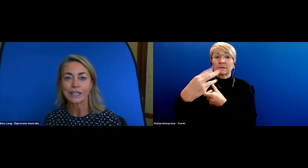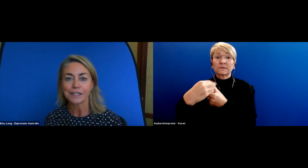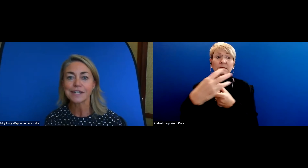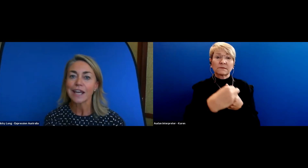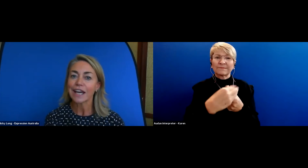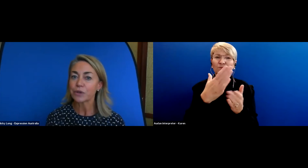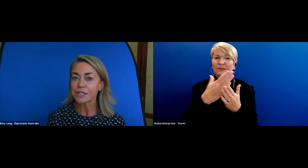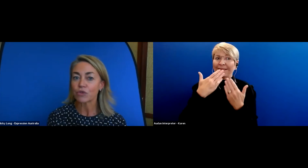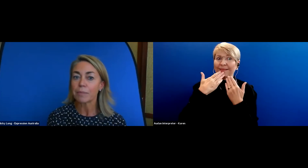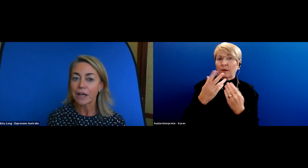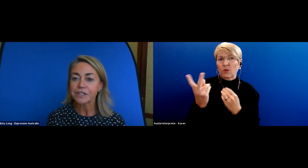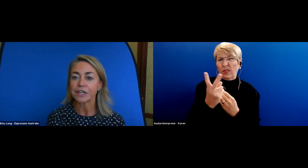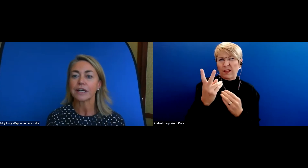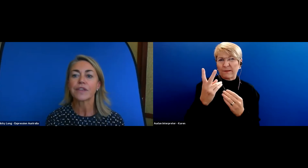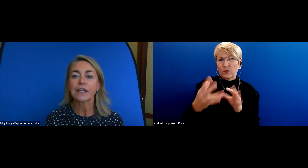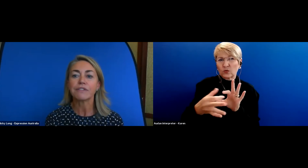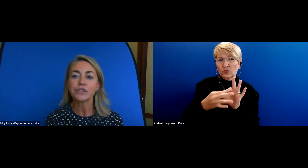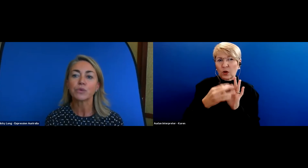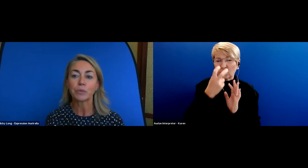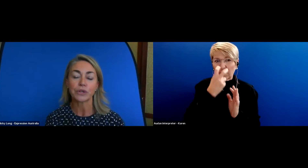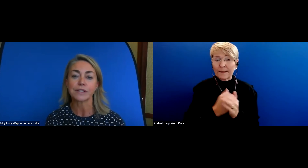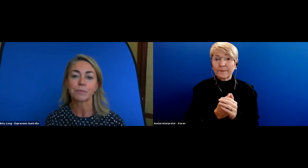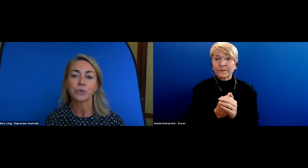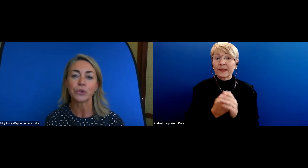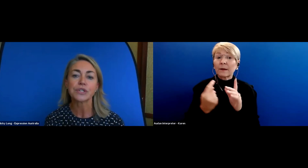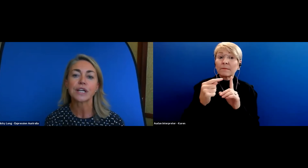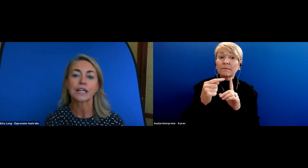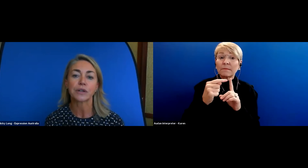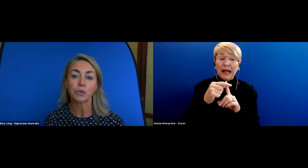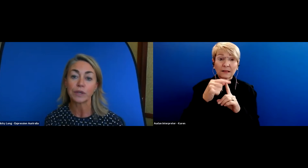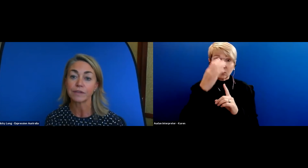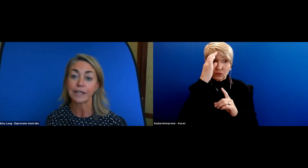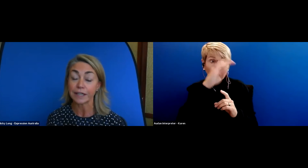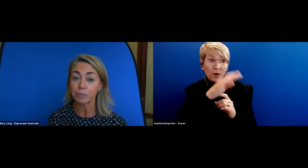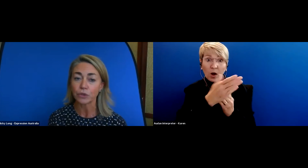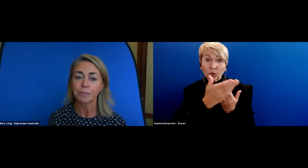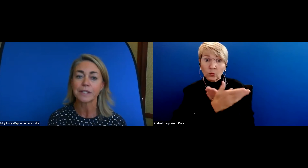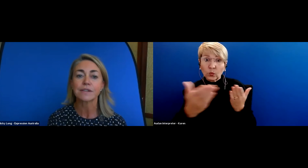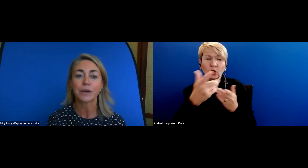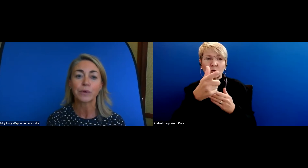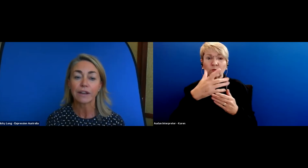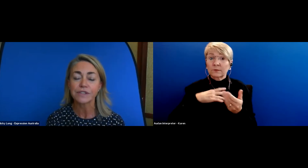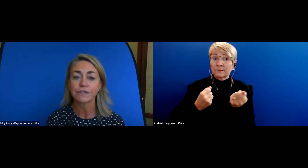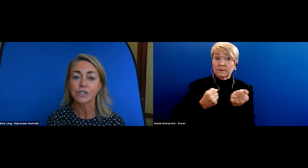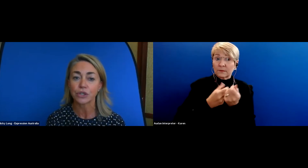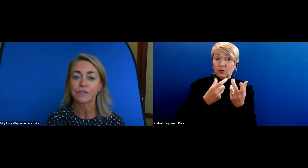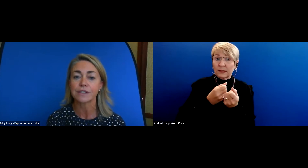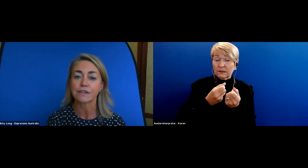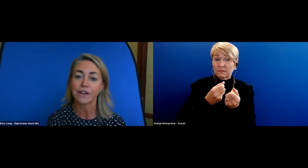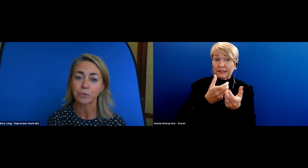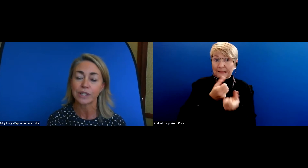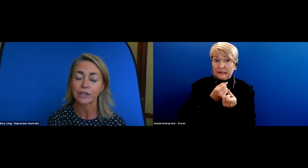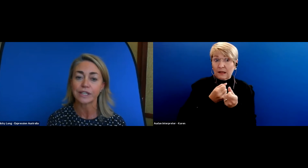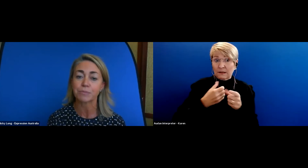for joining us. And just a reminder that if you are wanting support with getting employment, that we have